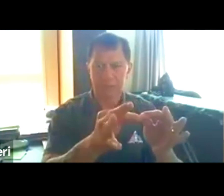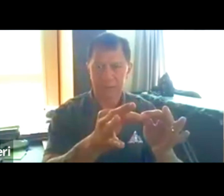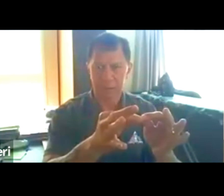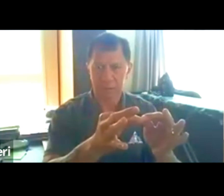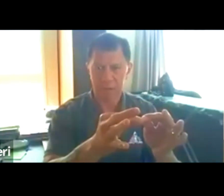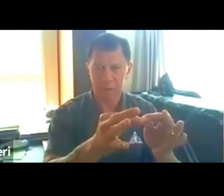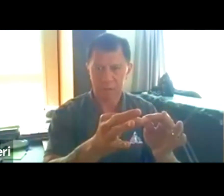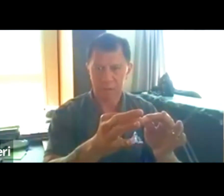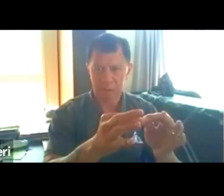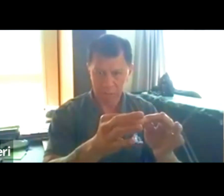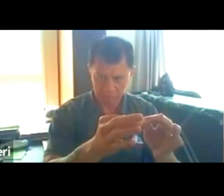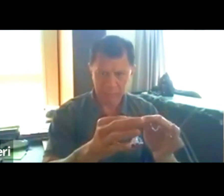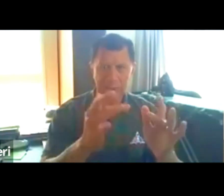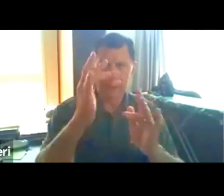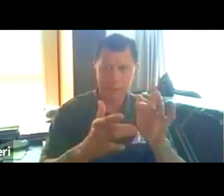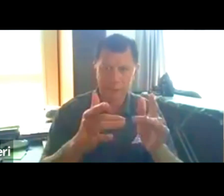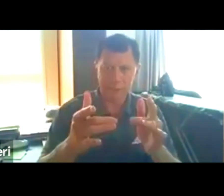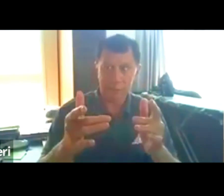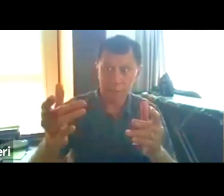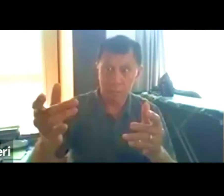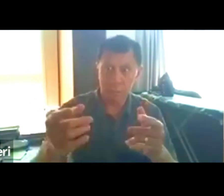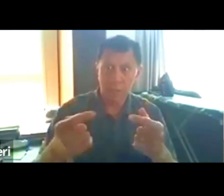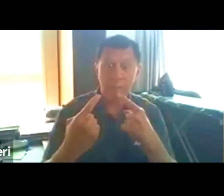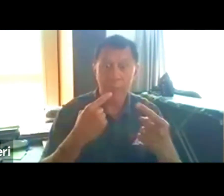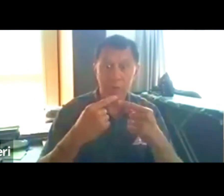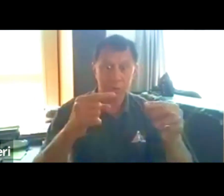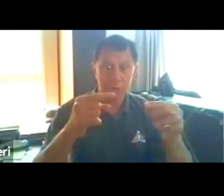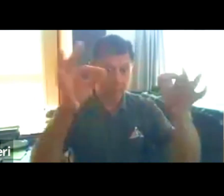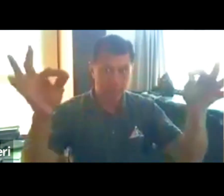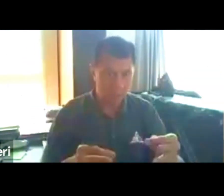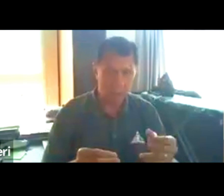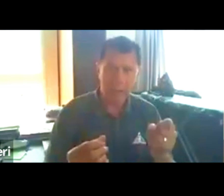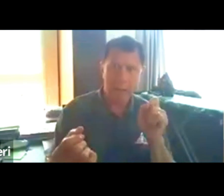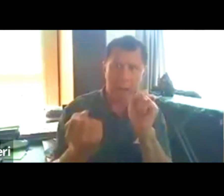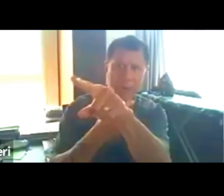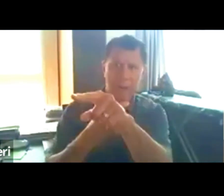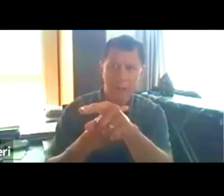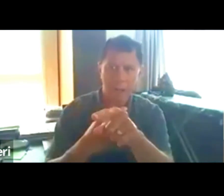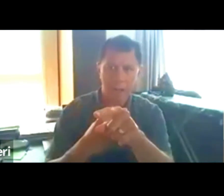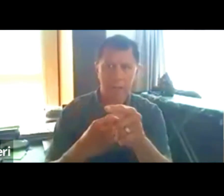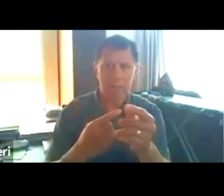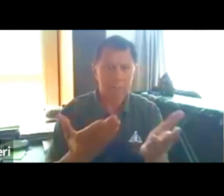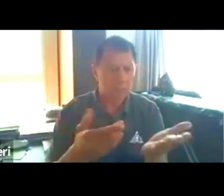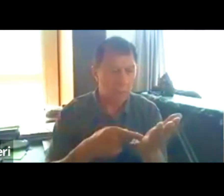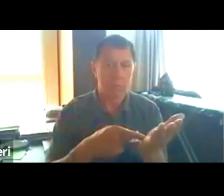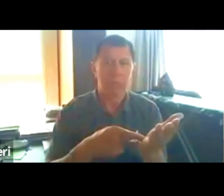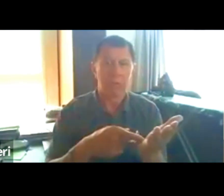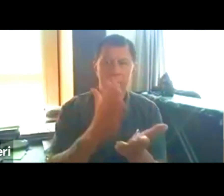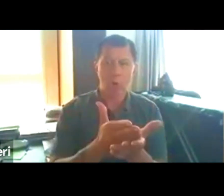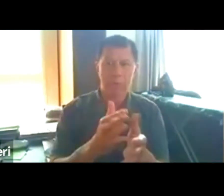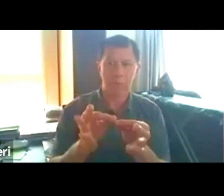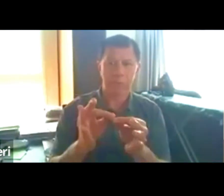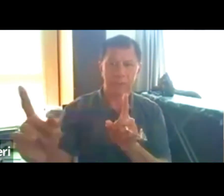Sorry, just in regards to booking online, I get a reminder that I've got an interpreter booked and my schedule for my booking of